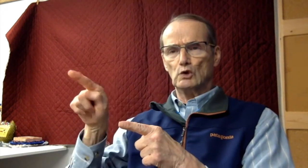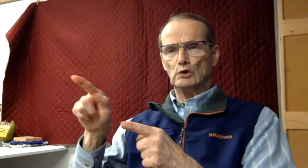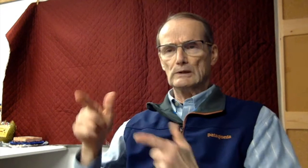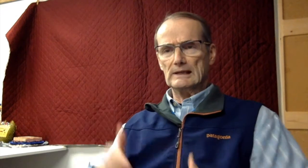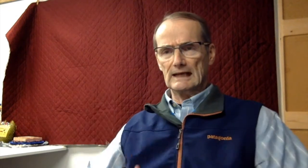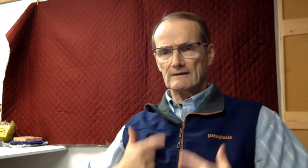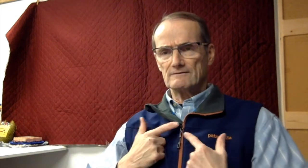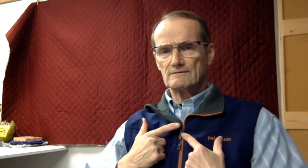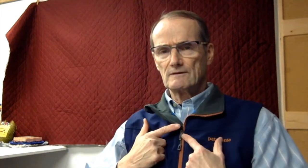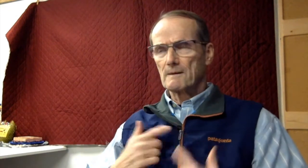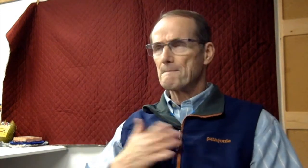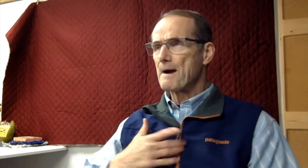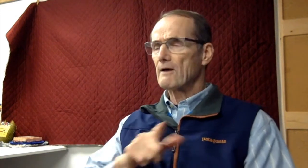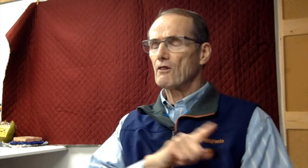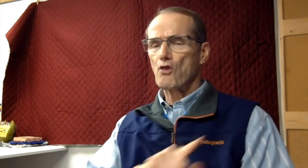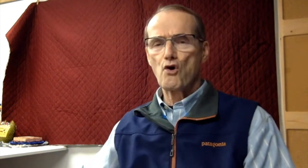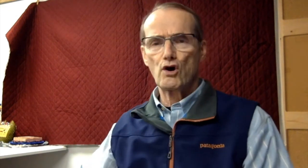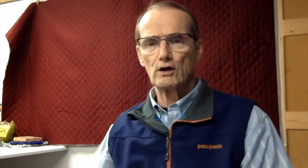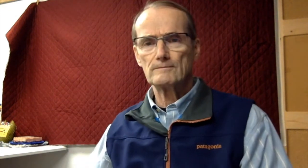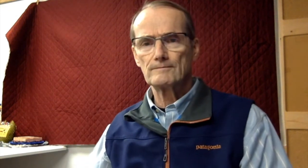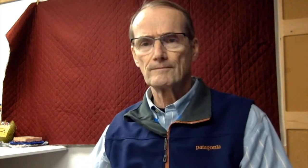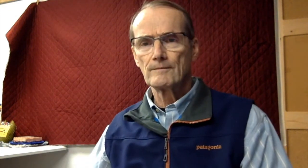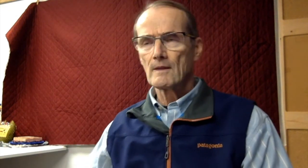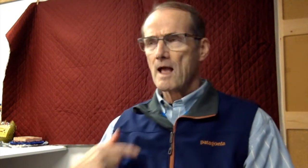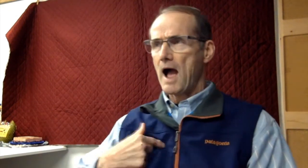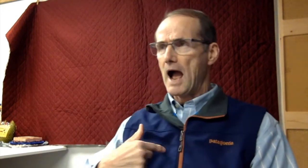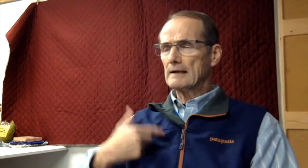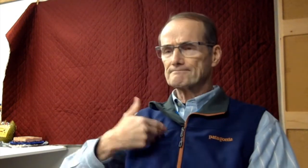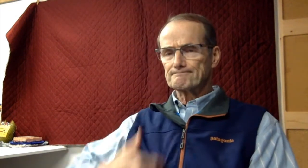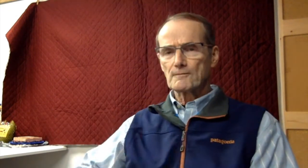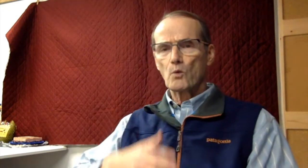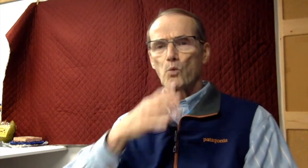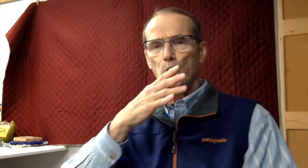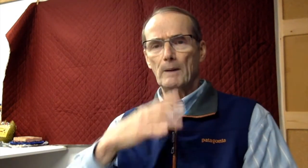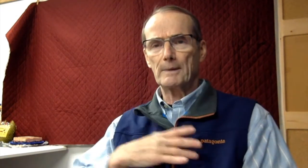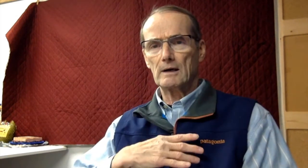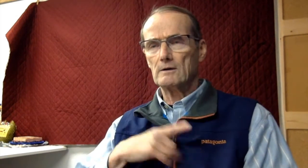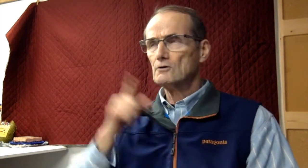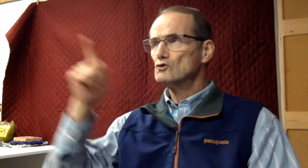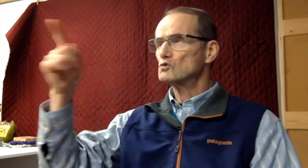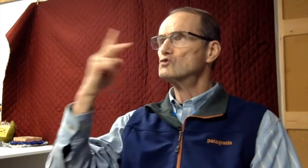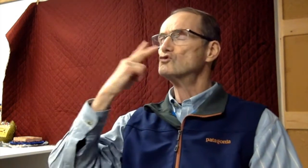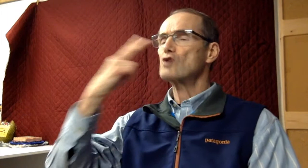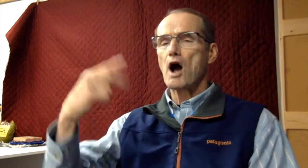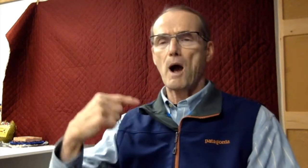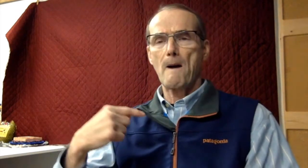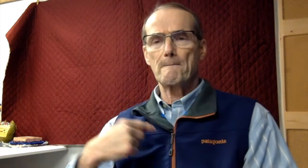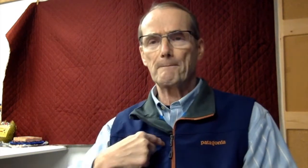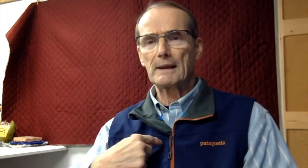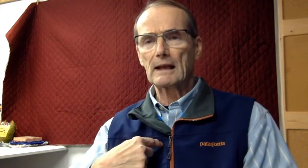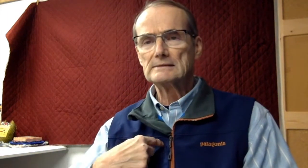As you live, my lord, I am the woman who stood near you here,